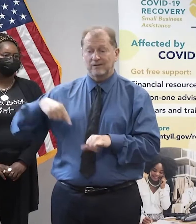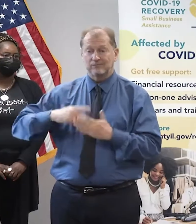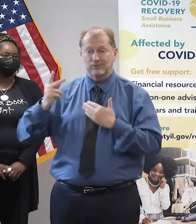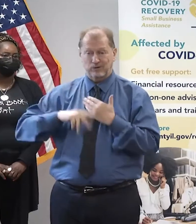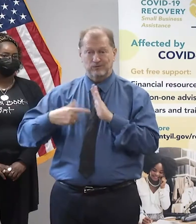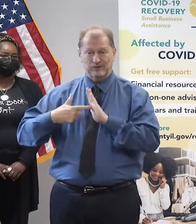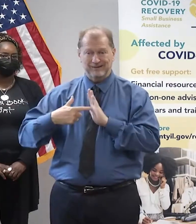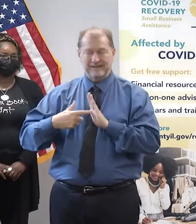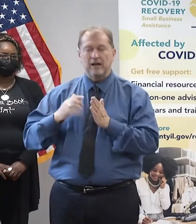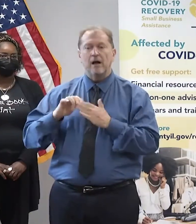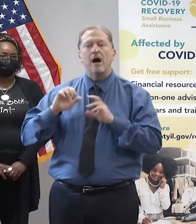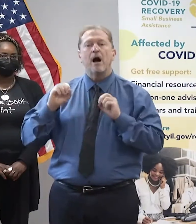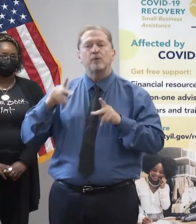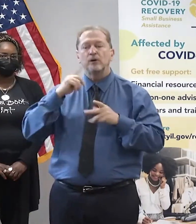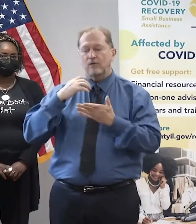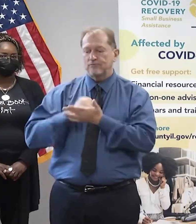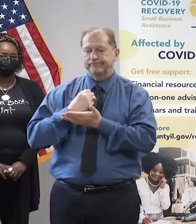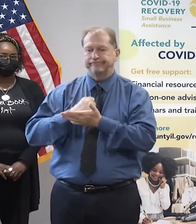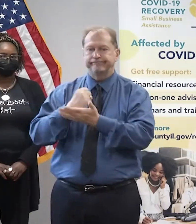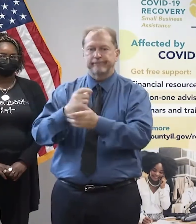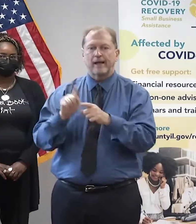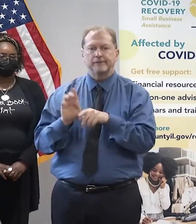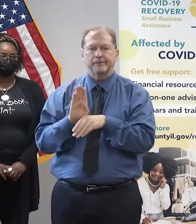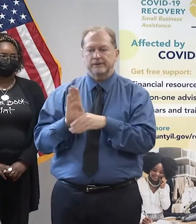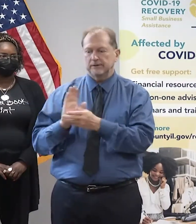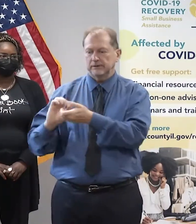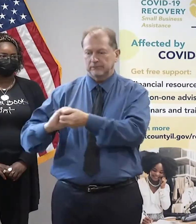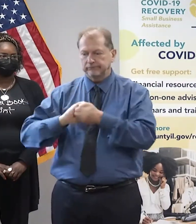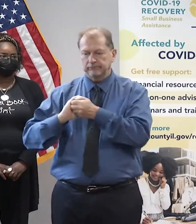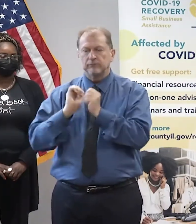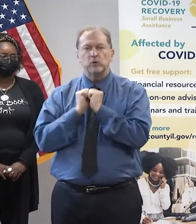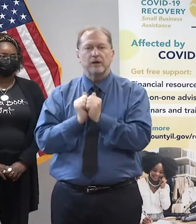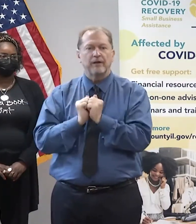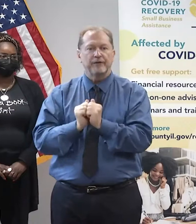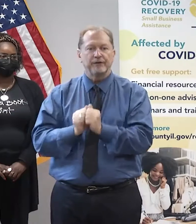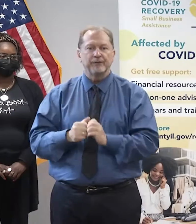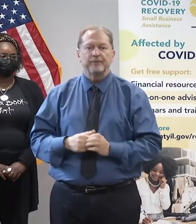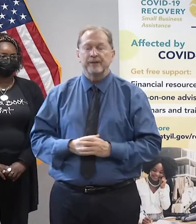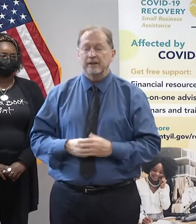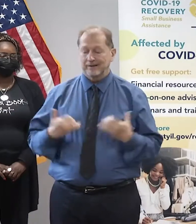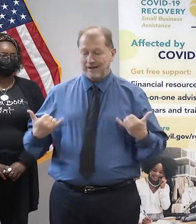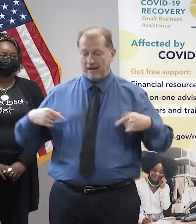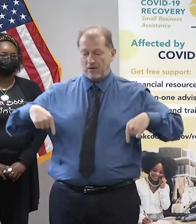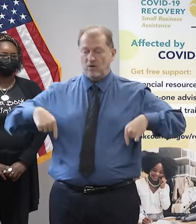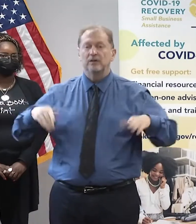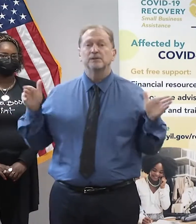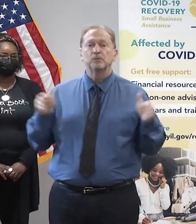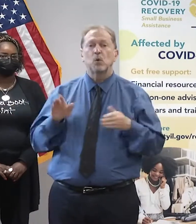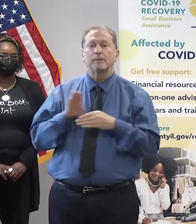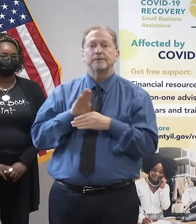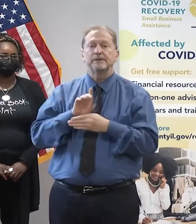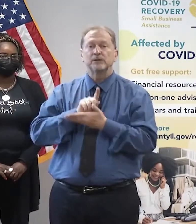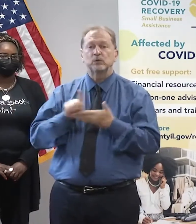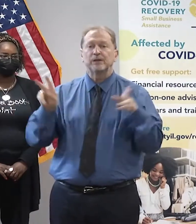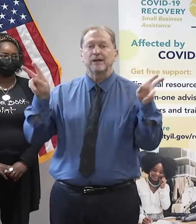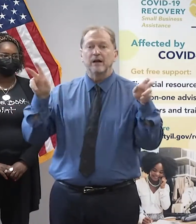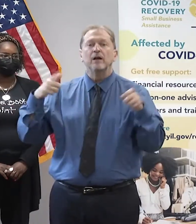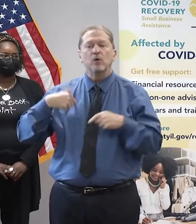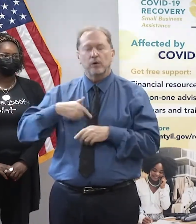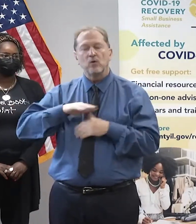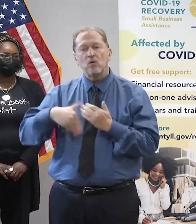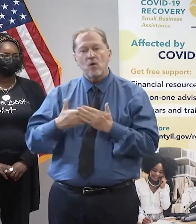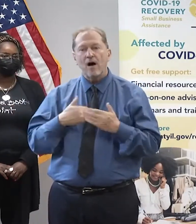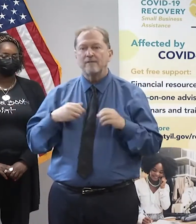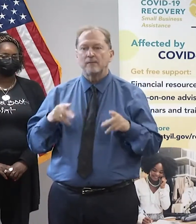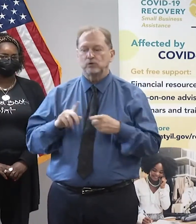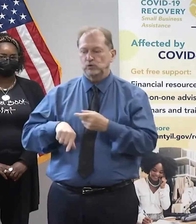an opportunity to be better together. And now that it's Small Business Week, we all have the opportunity to